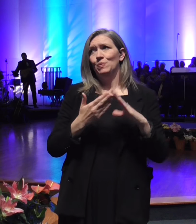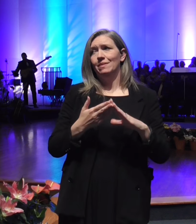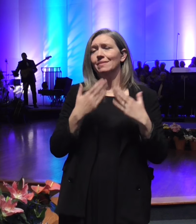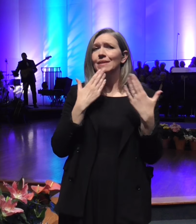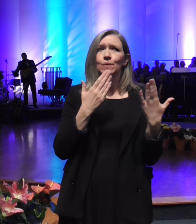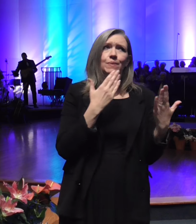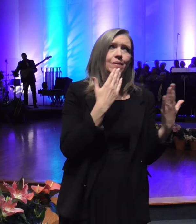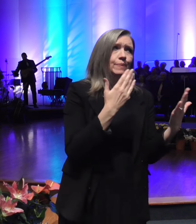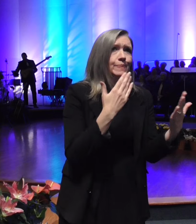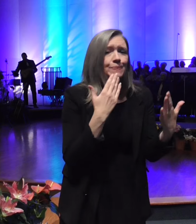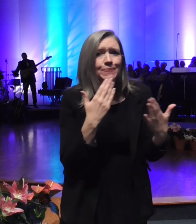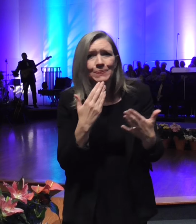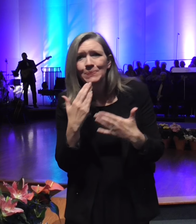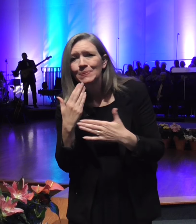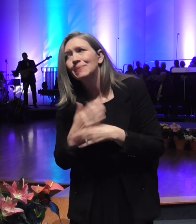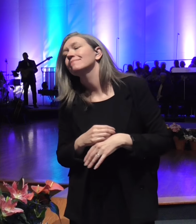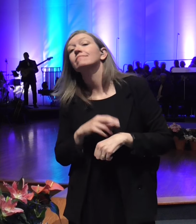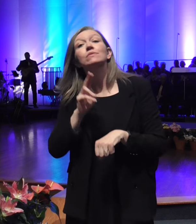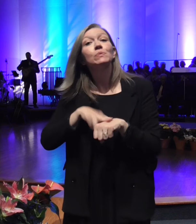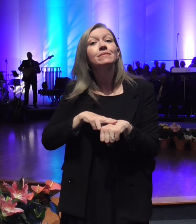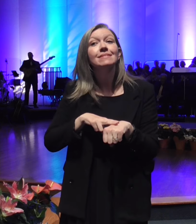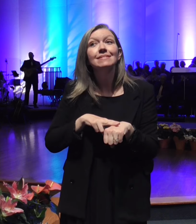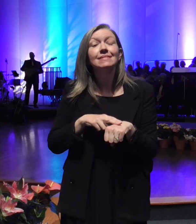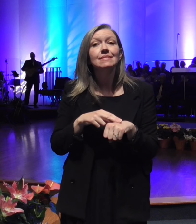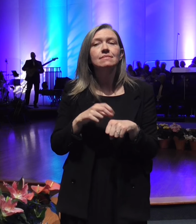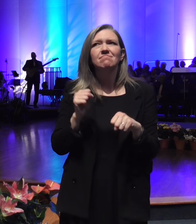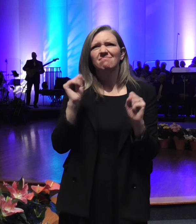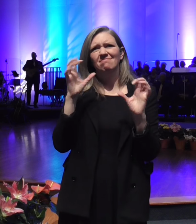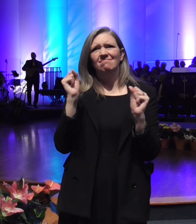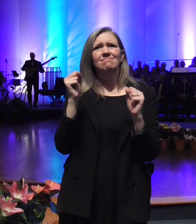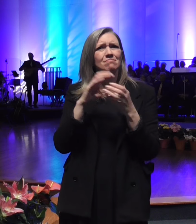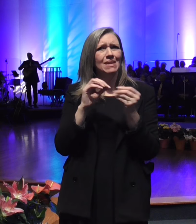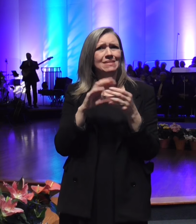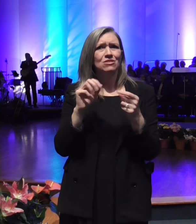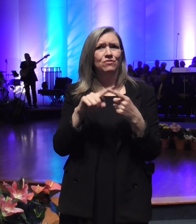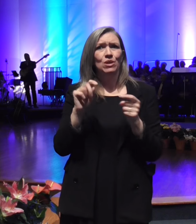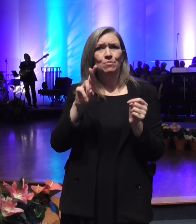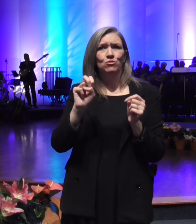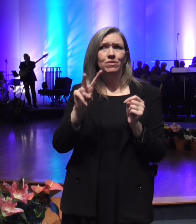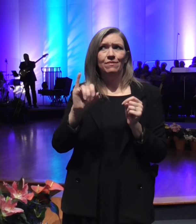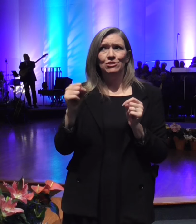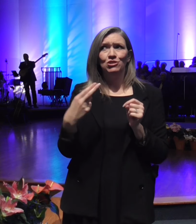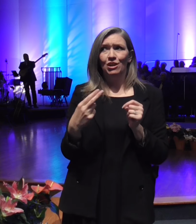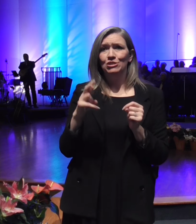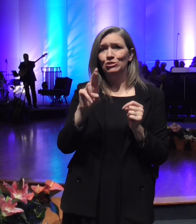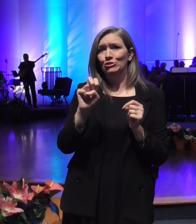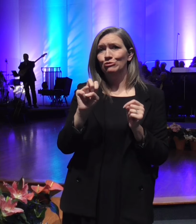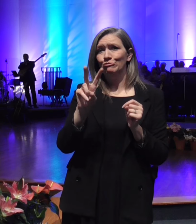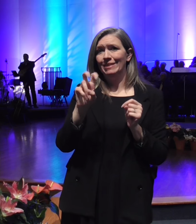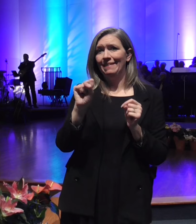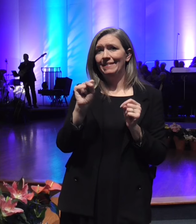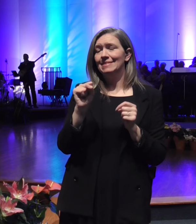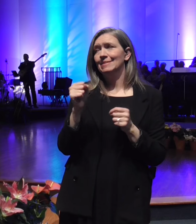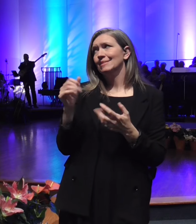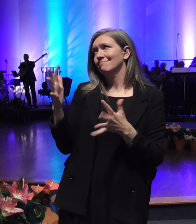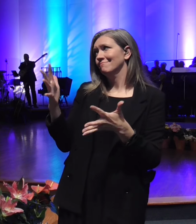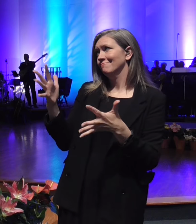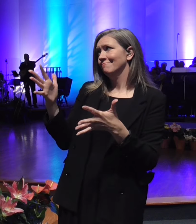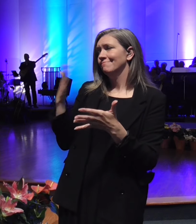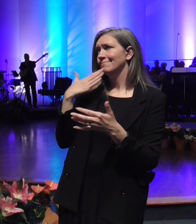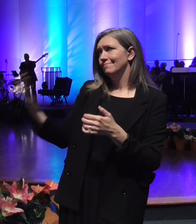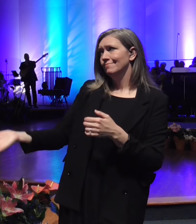Thank you, thank you. And of course, an amazing message from Reverend Josh Reeves. Yes, thank you. Thank